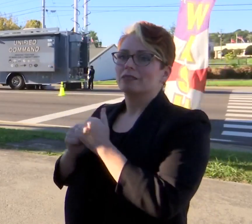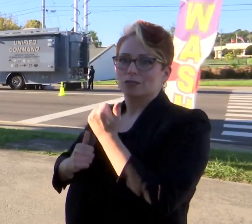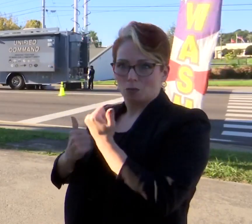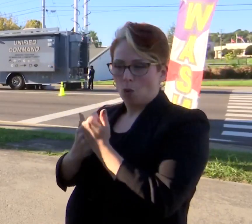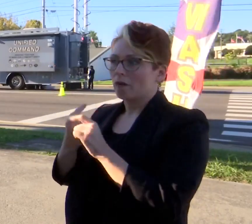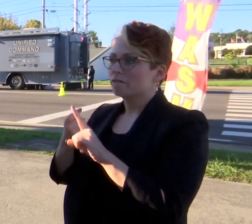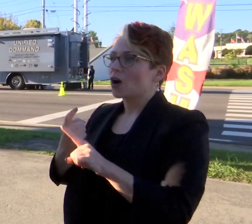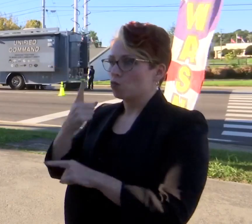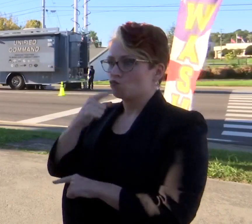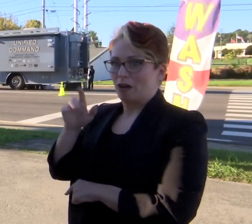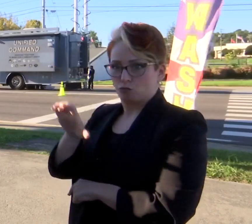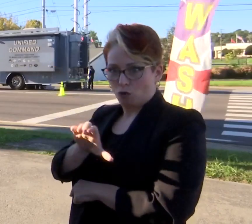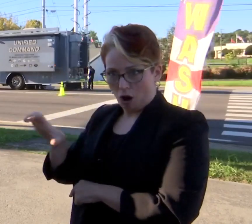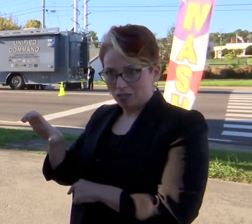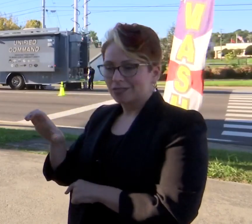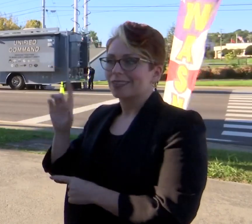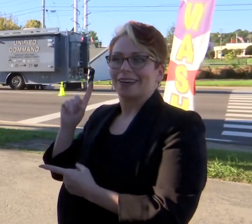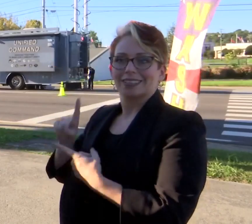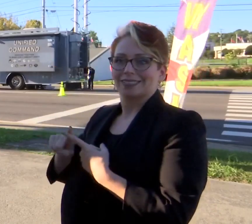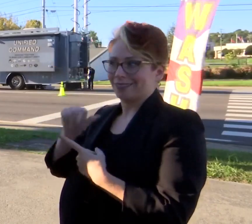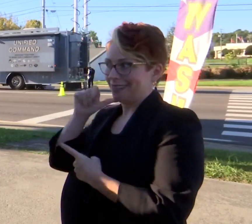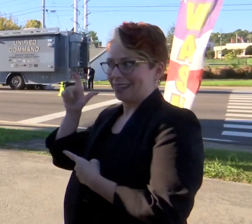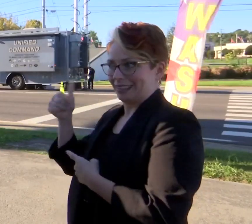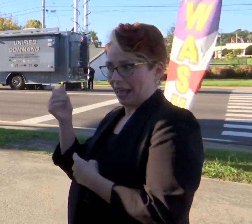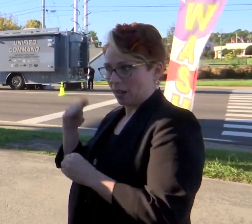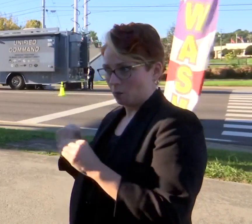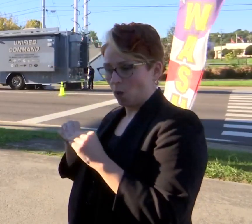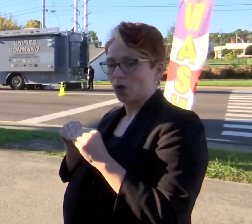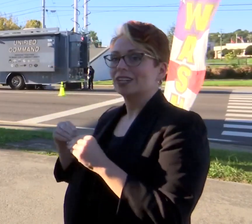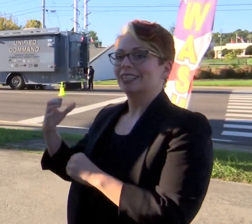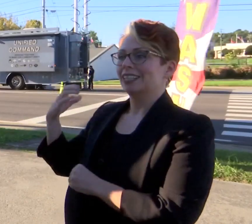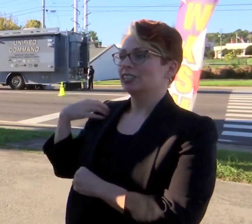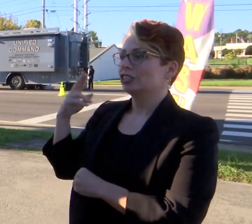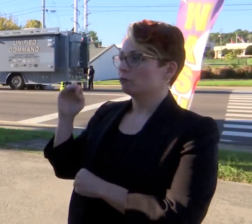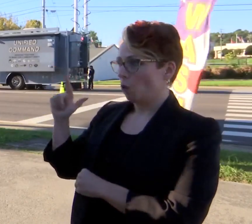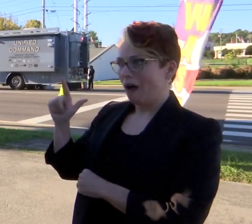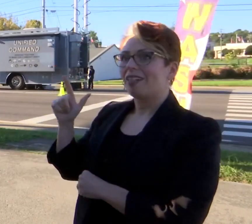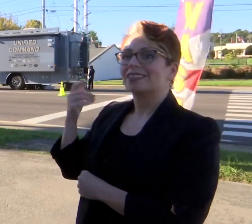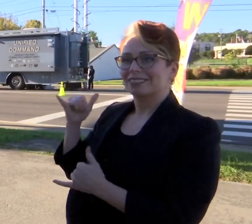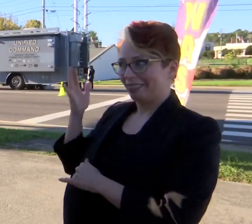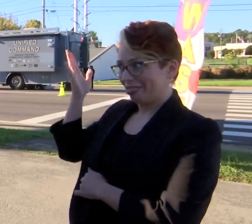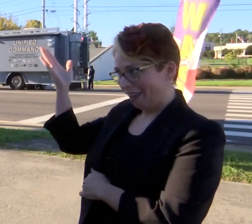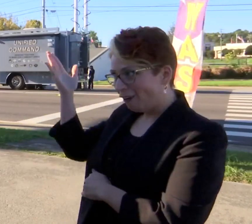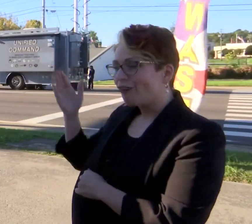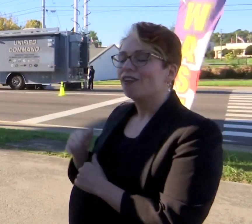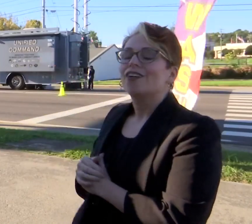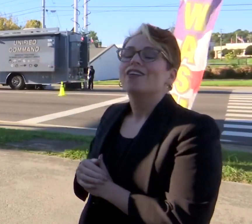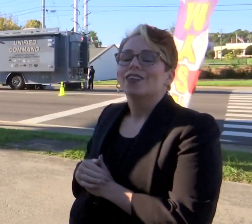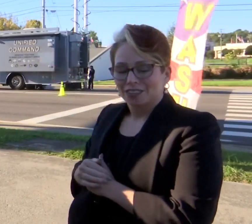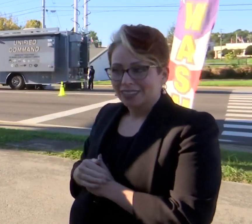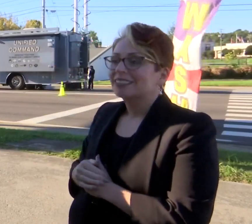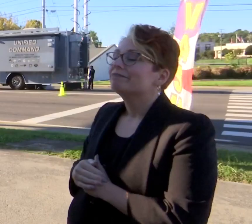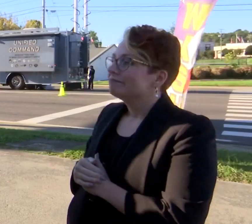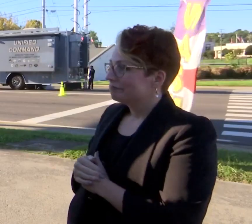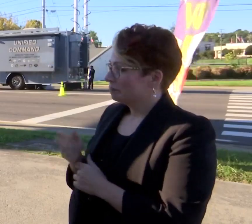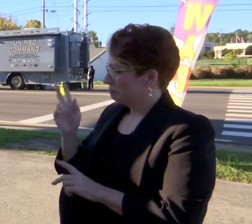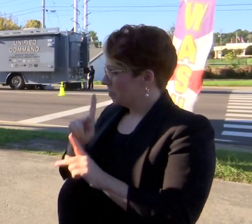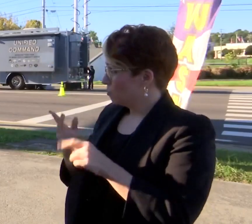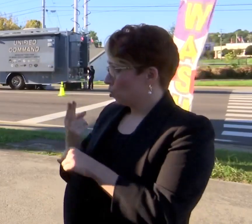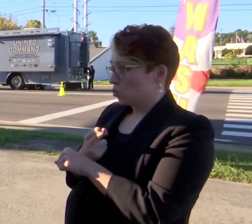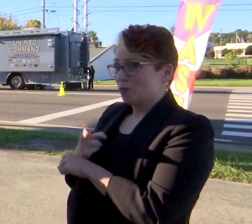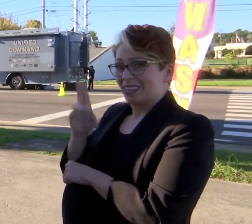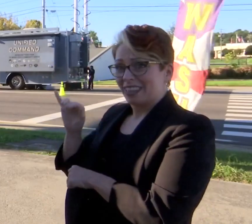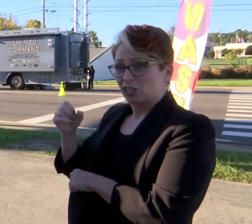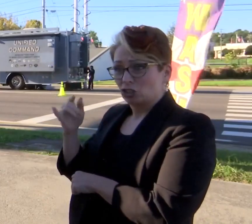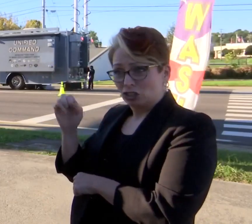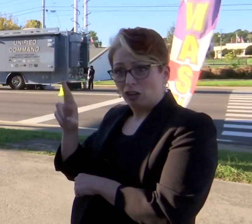needed. Chief Noel was over there just before this briefing. He had stopped by to talk to the folks who were utilizing the emergency shelter. We had about 30